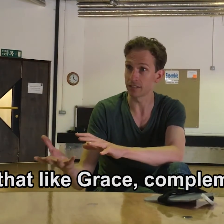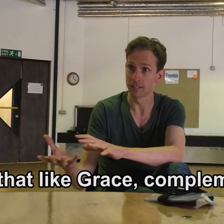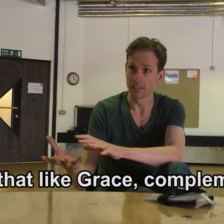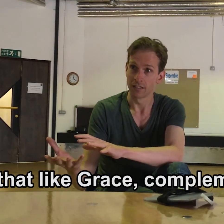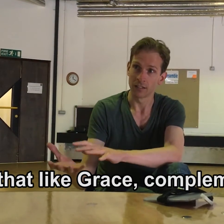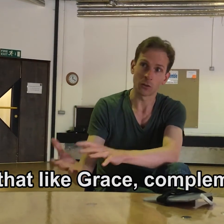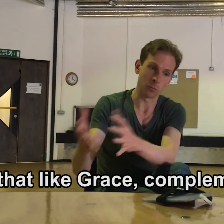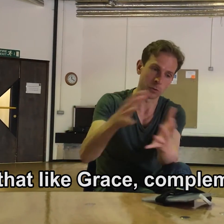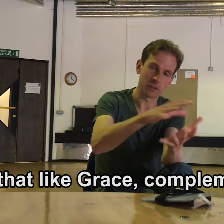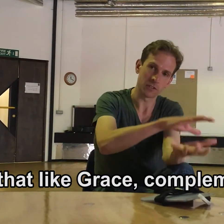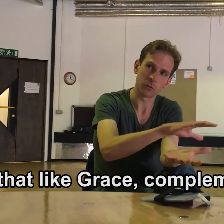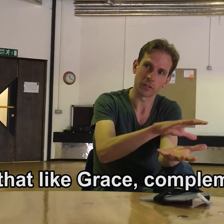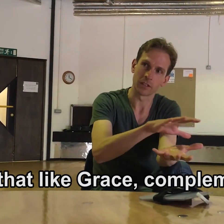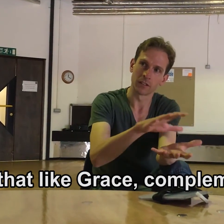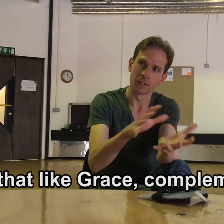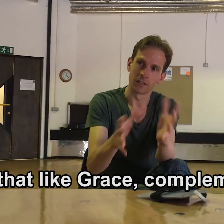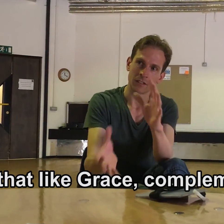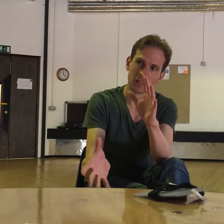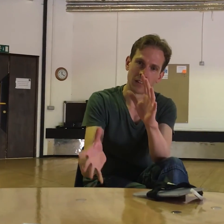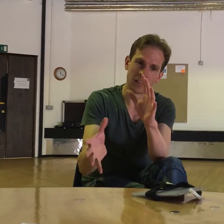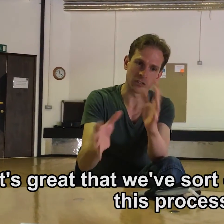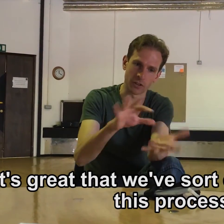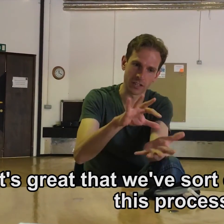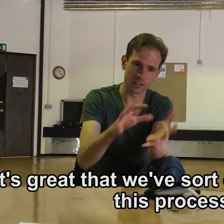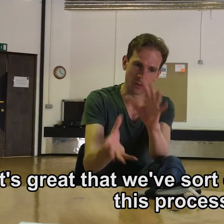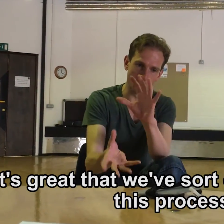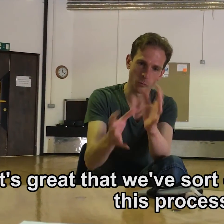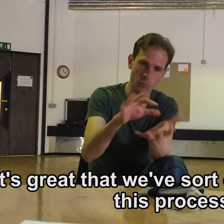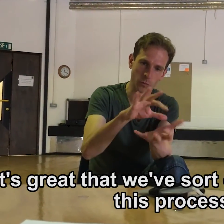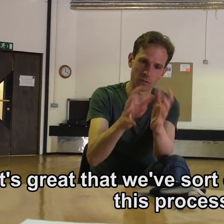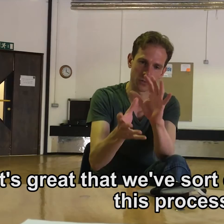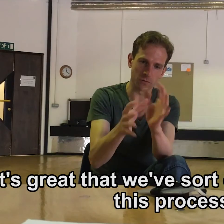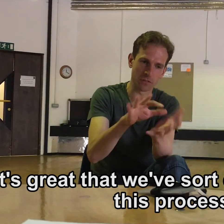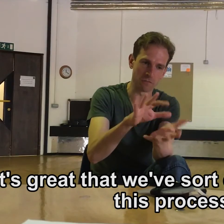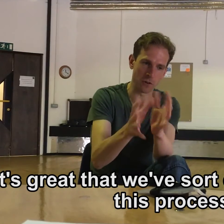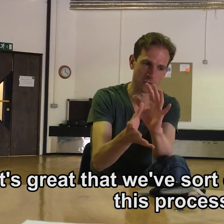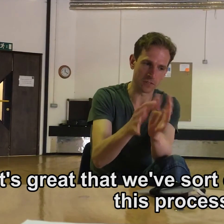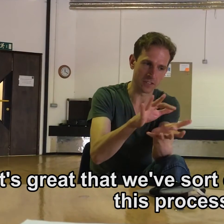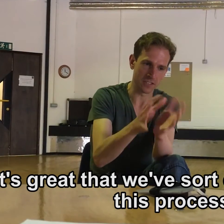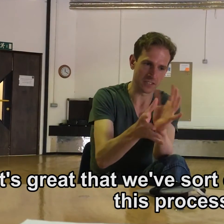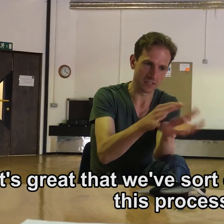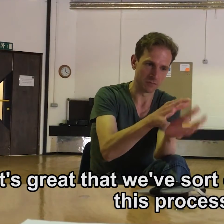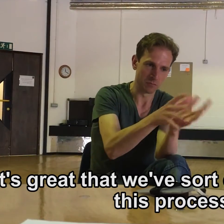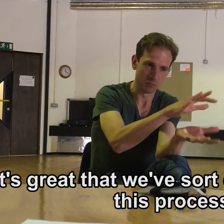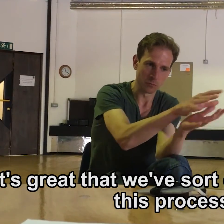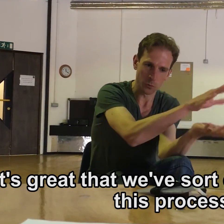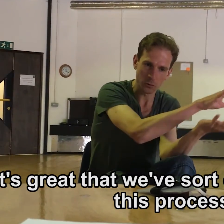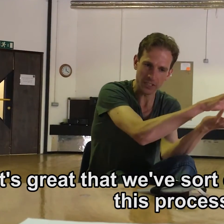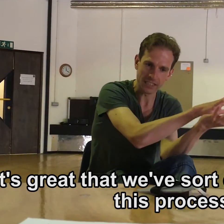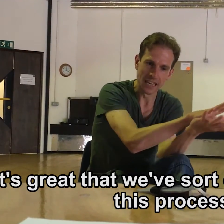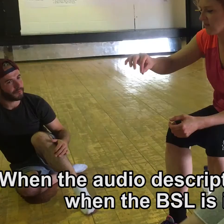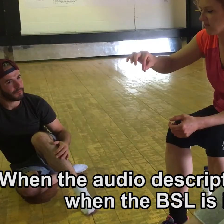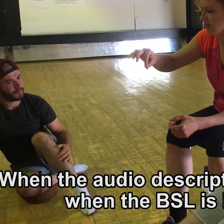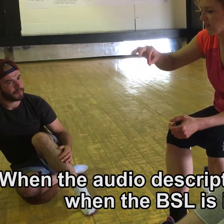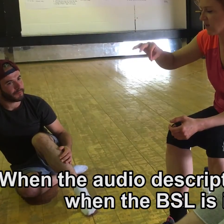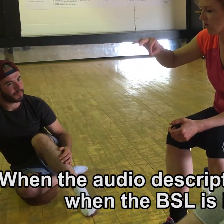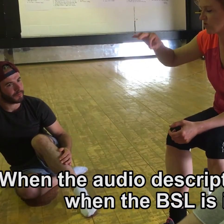grace, complement the story. Yeah. It's great that we sort of involved in this process. When the